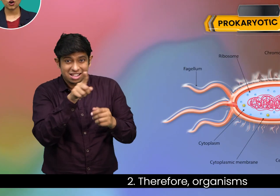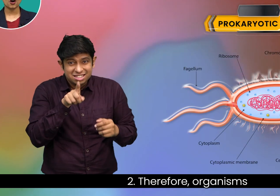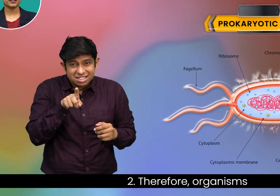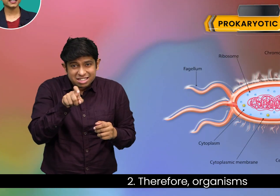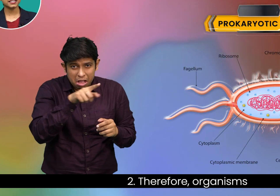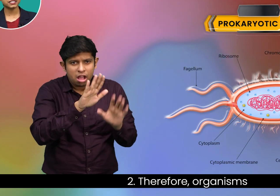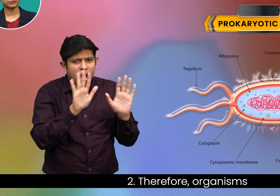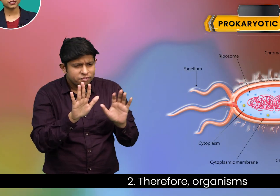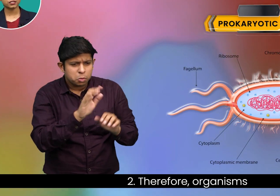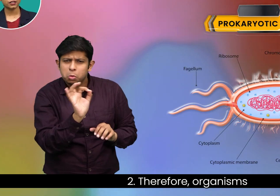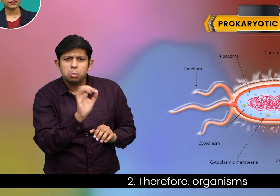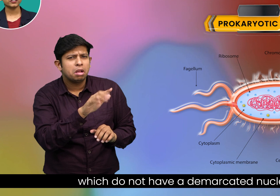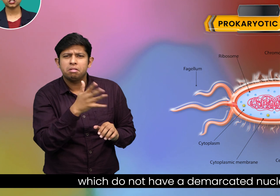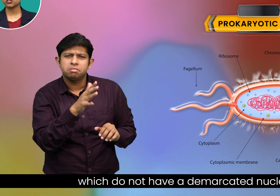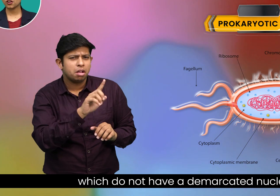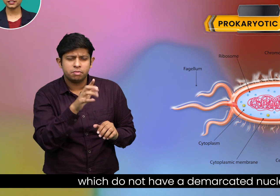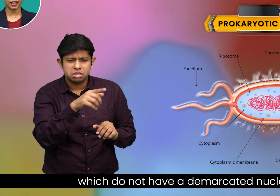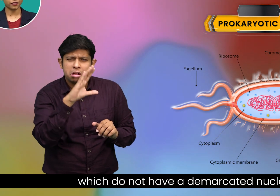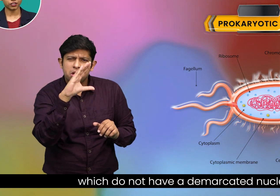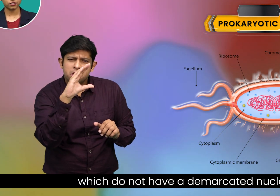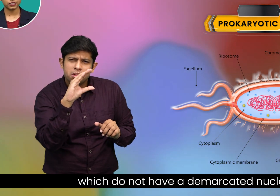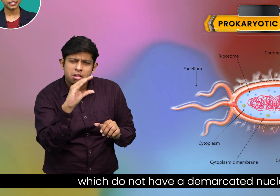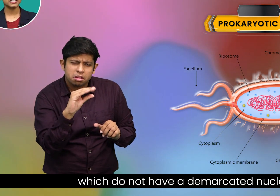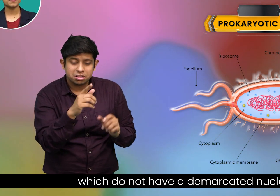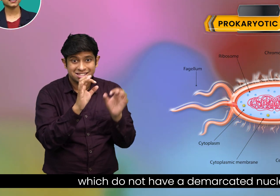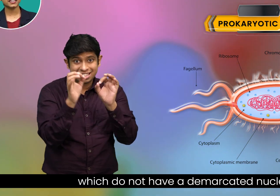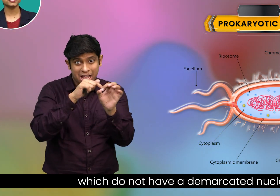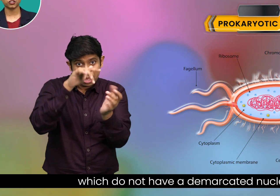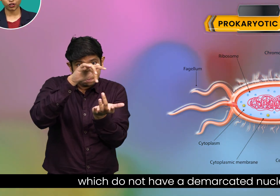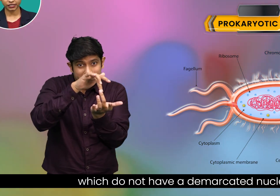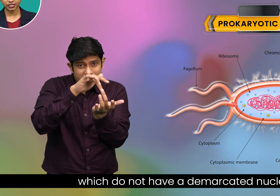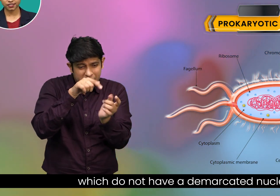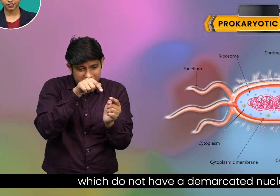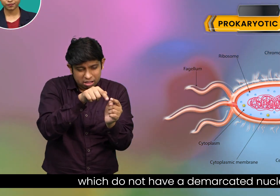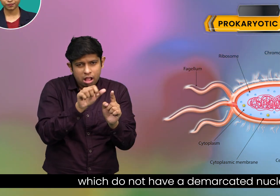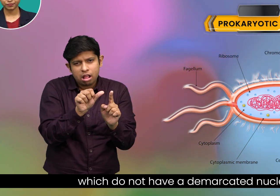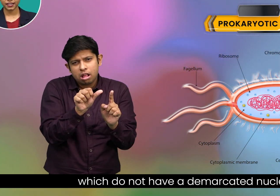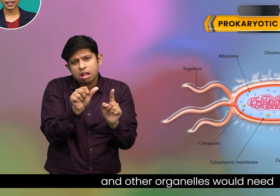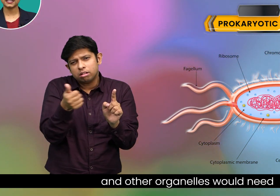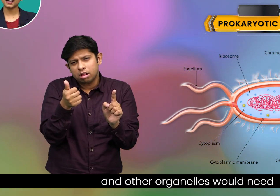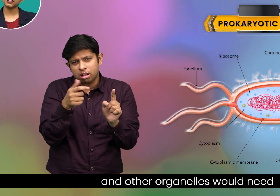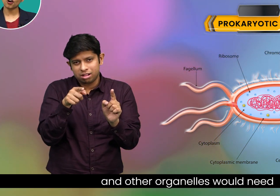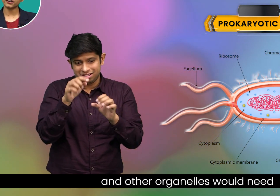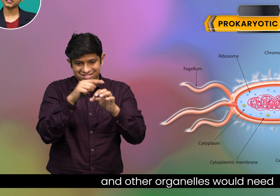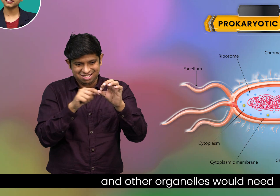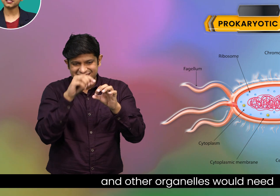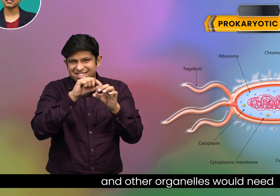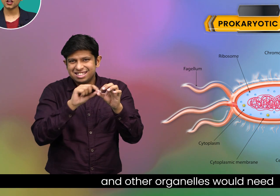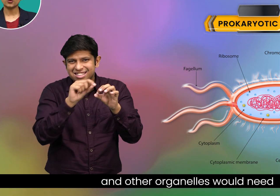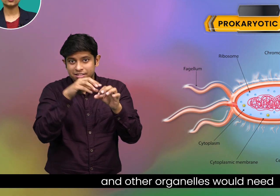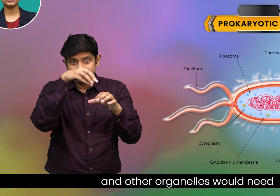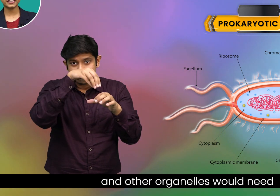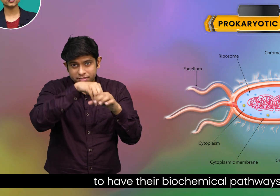Therefore, organisms which do not have a demarcated nucleus and other